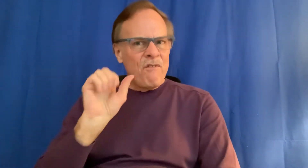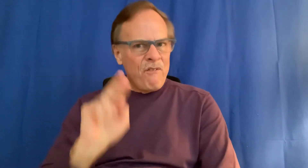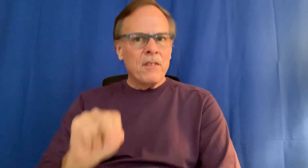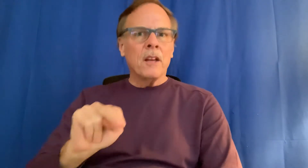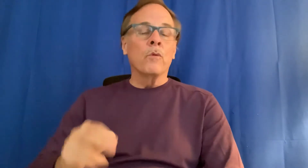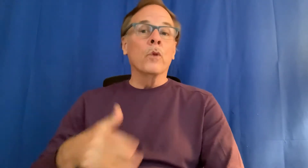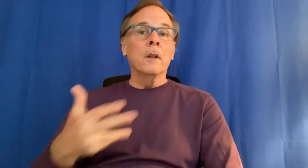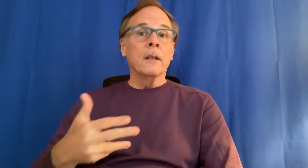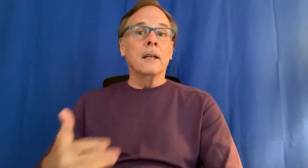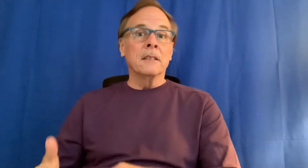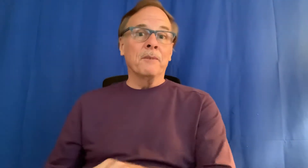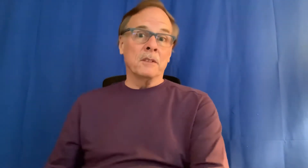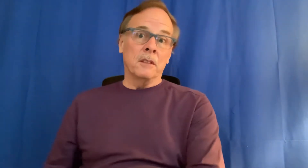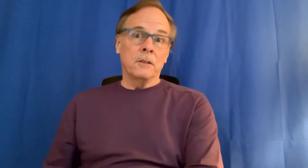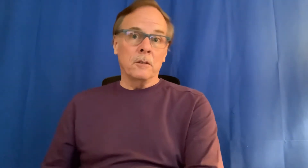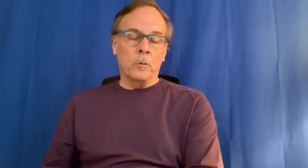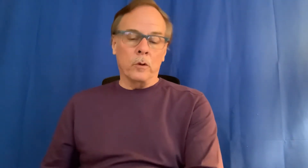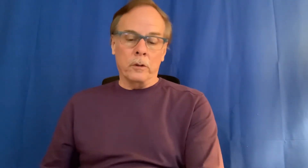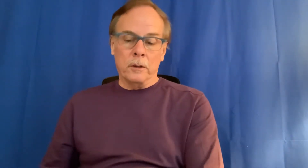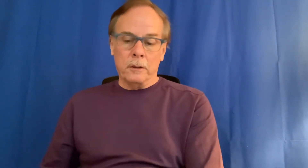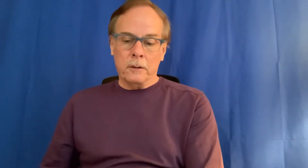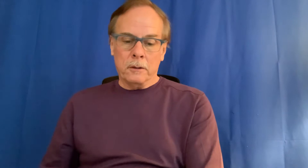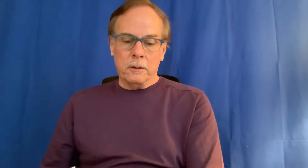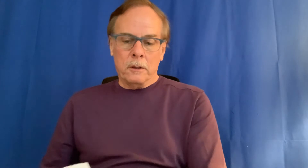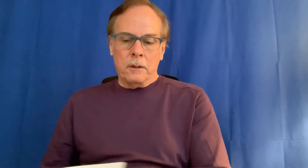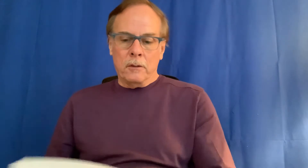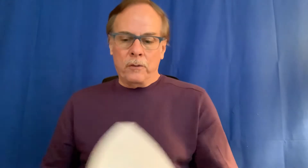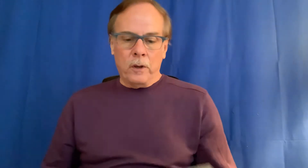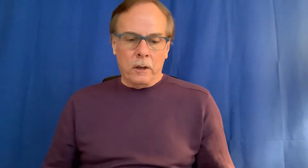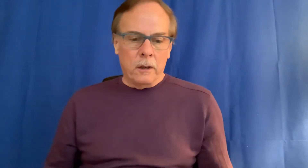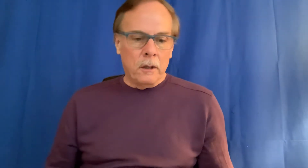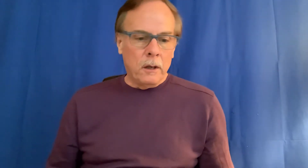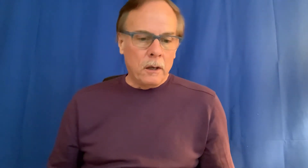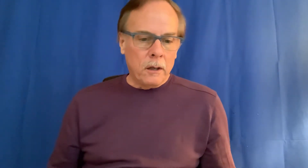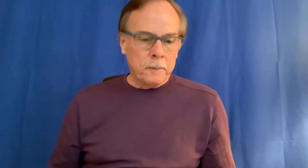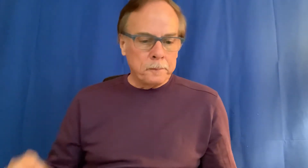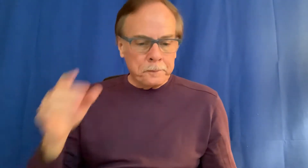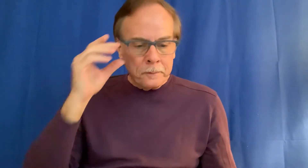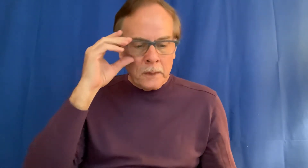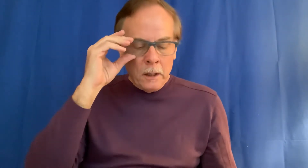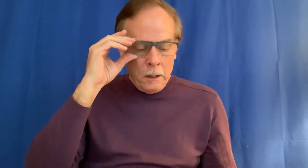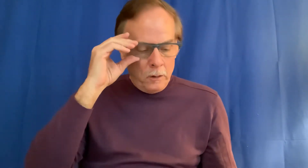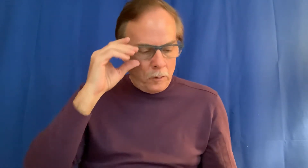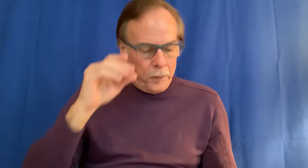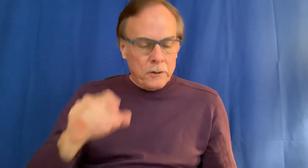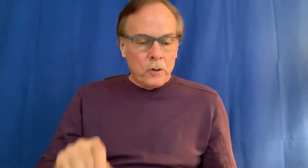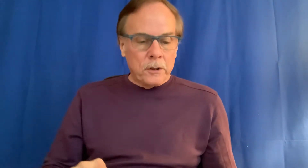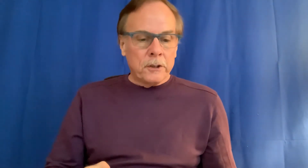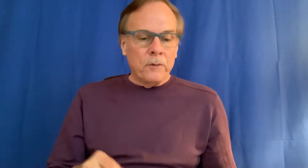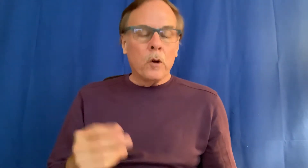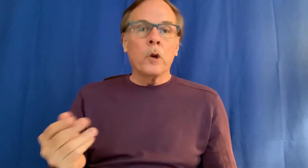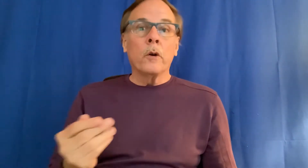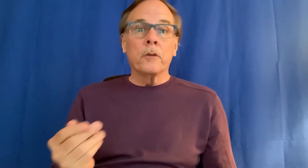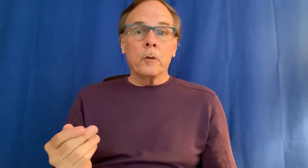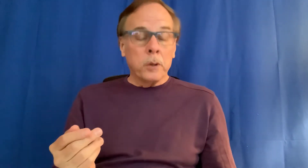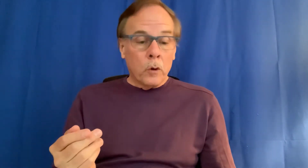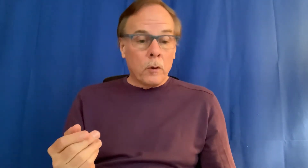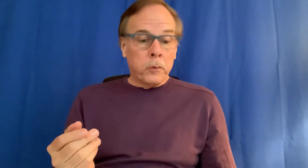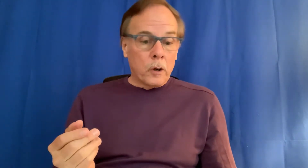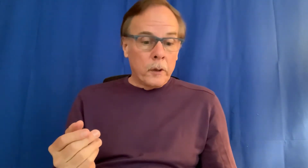That really adds emphasis to the word fun. On page 264, we're going through plural